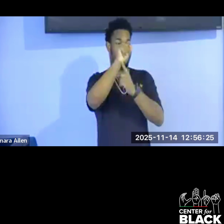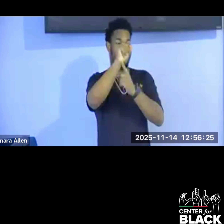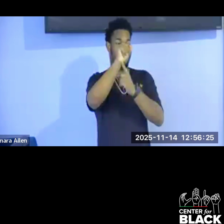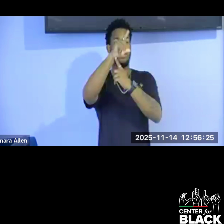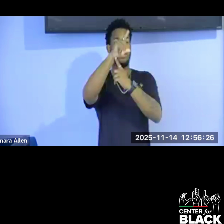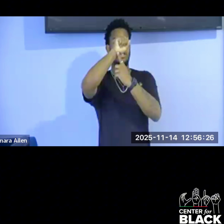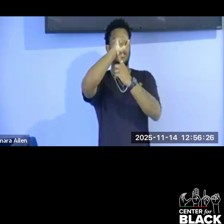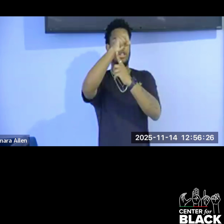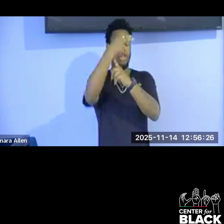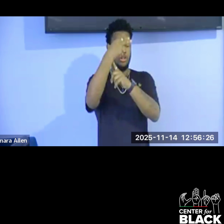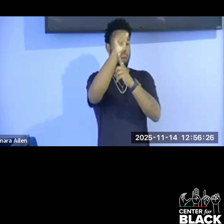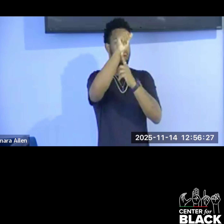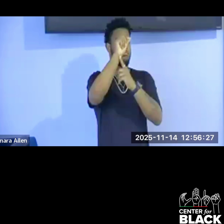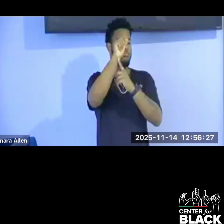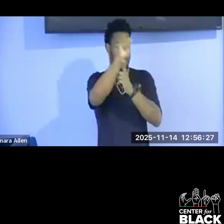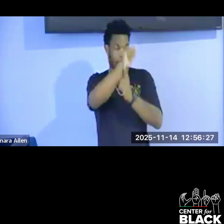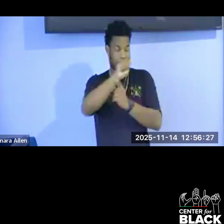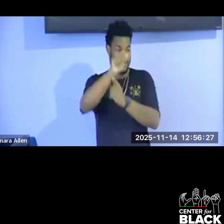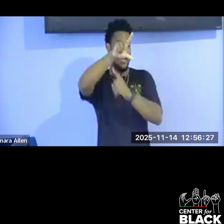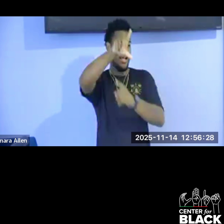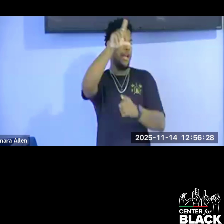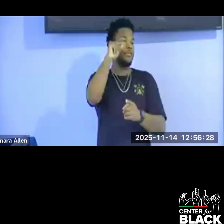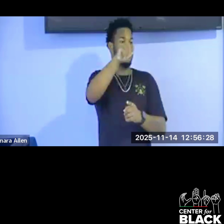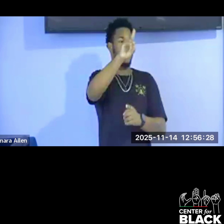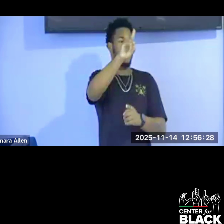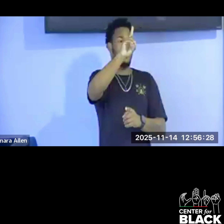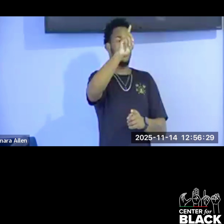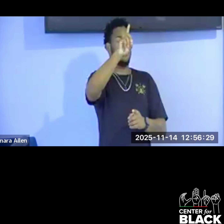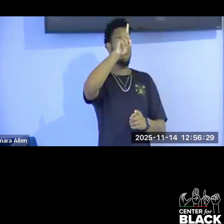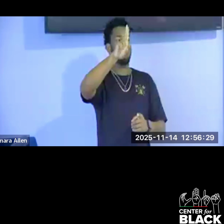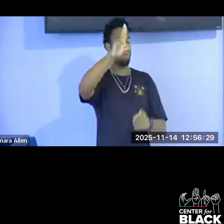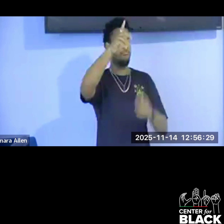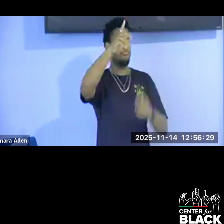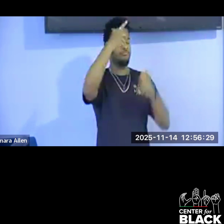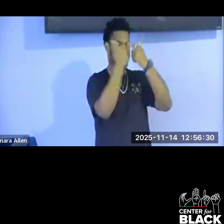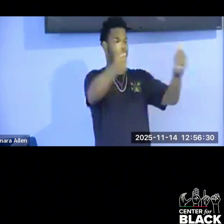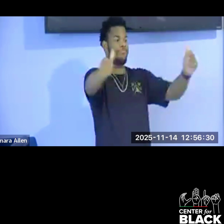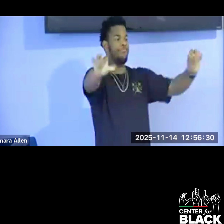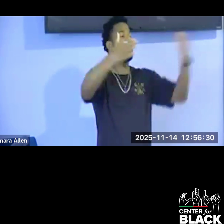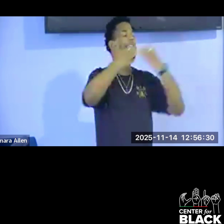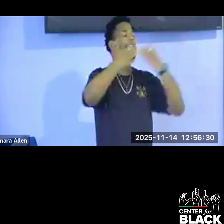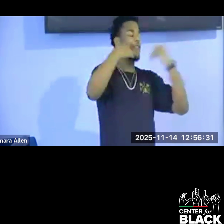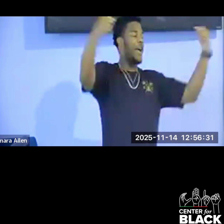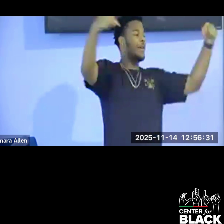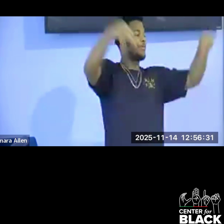Dr. Akilah's email. It is